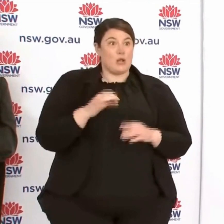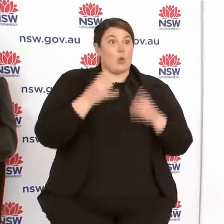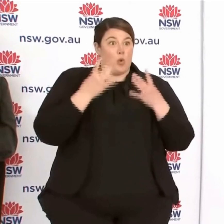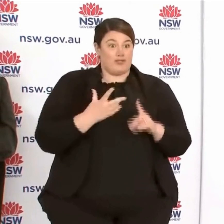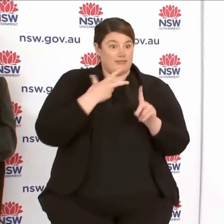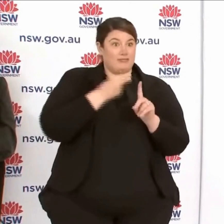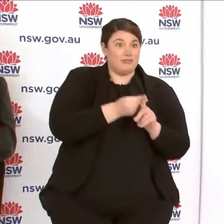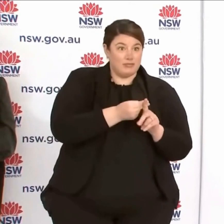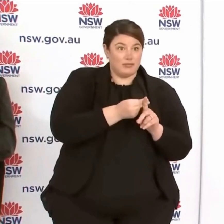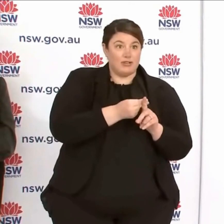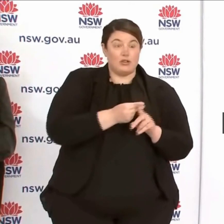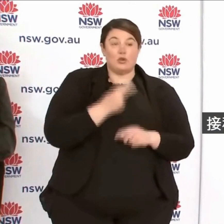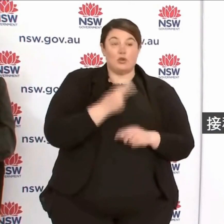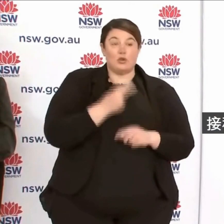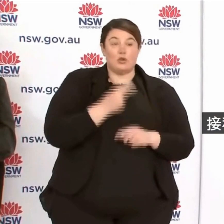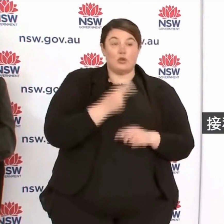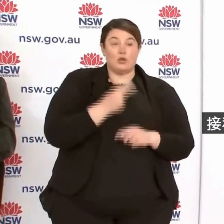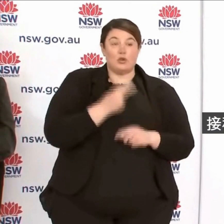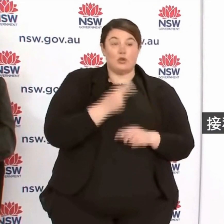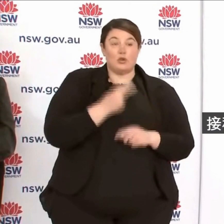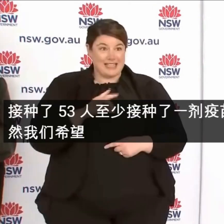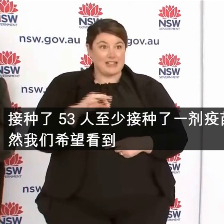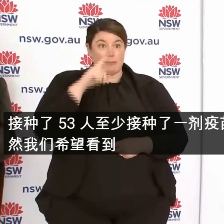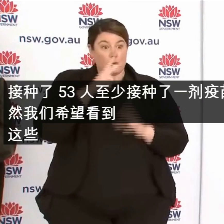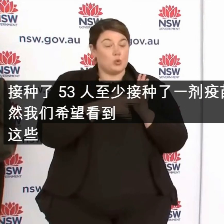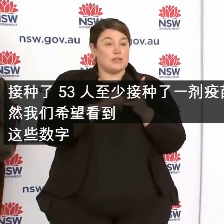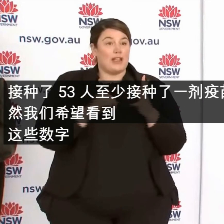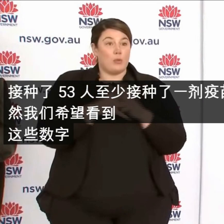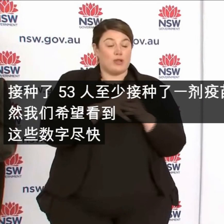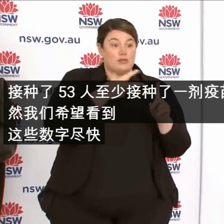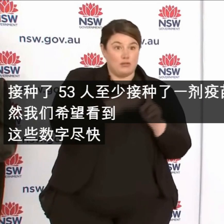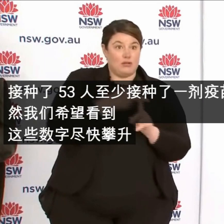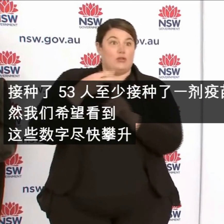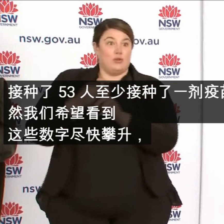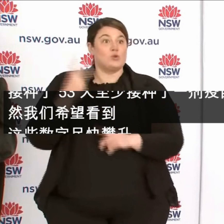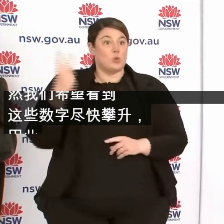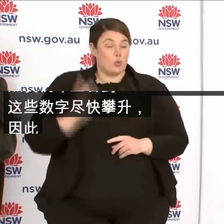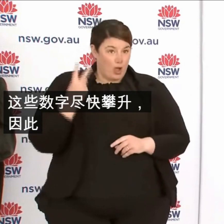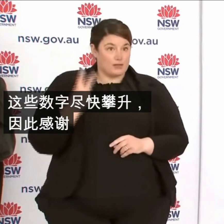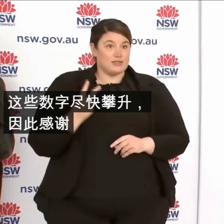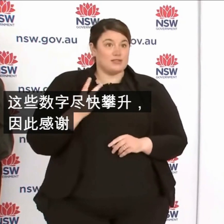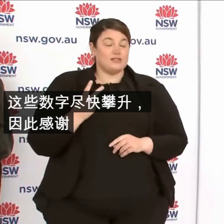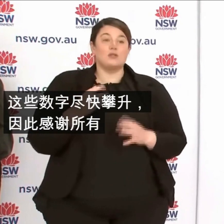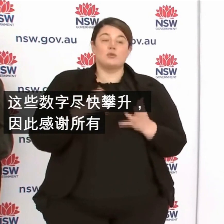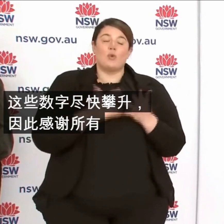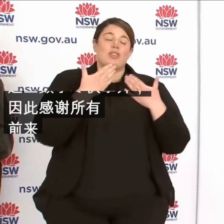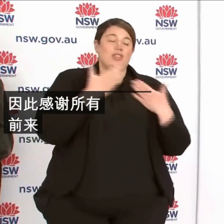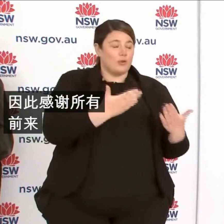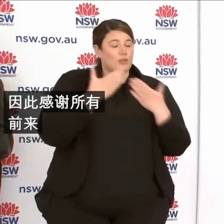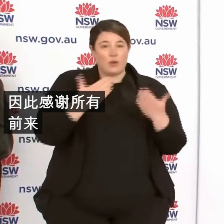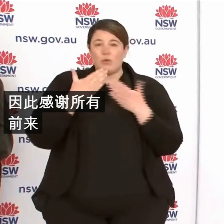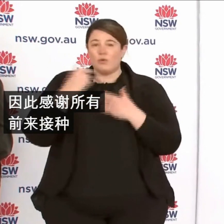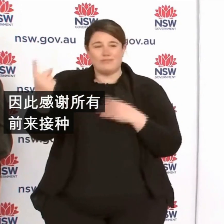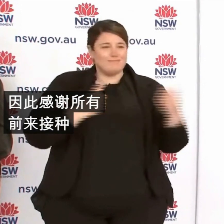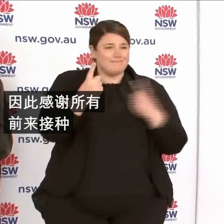and 28% of us are fully vaccinated. And obviously we want to see these numbers climb as quickly as possible, so thank you to everybody coming